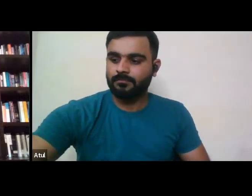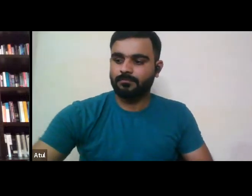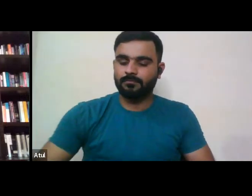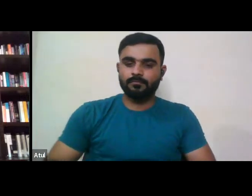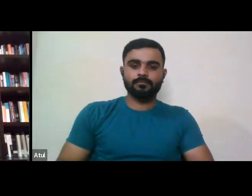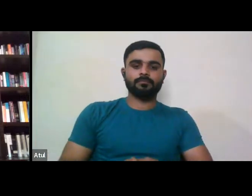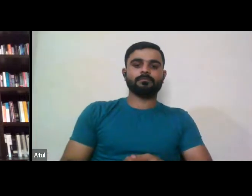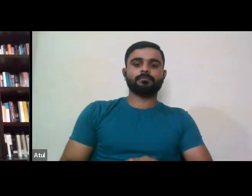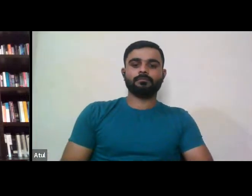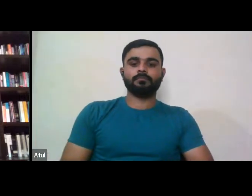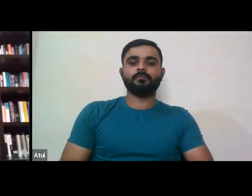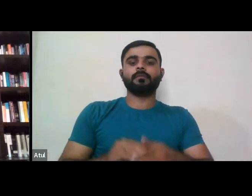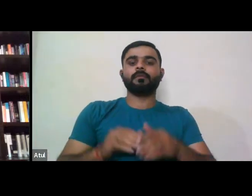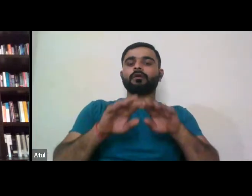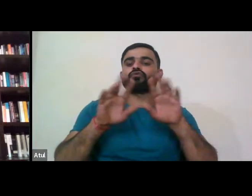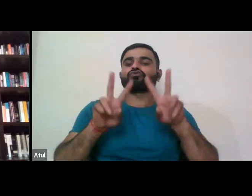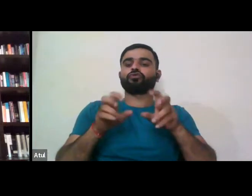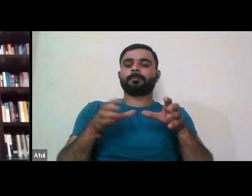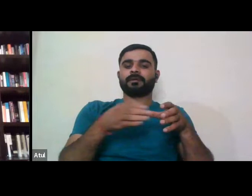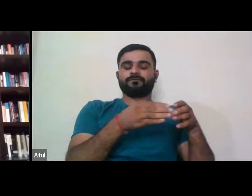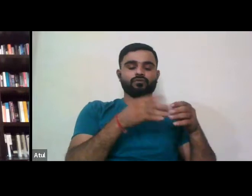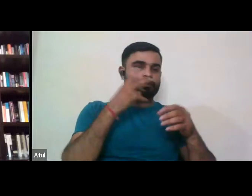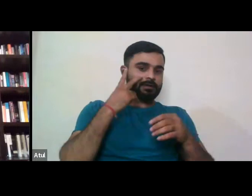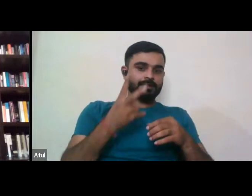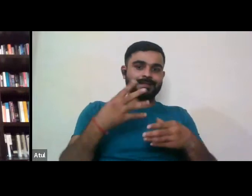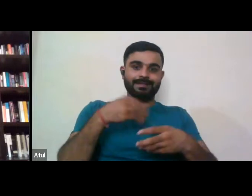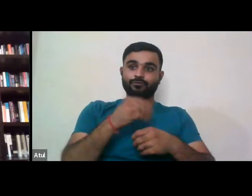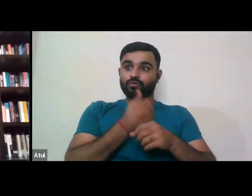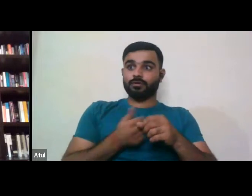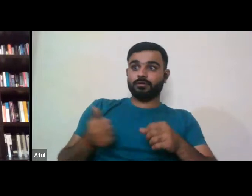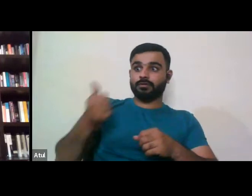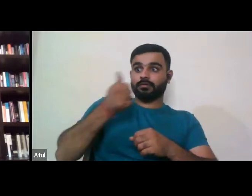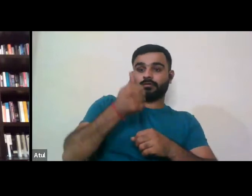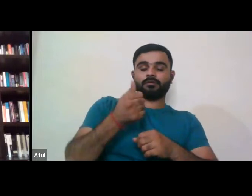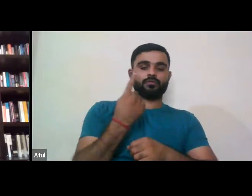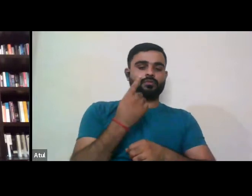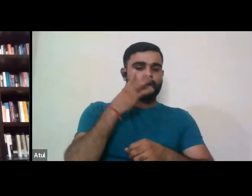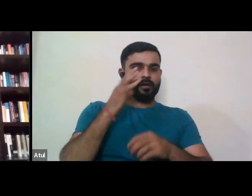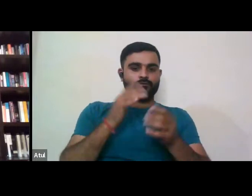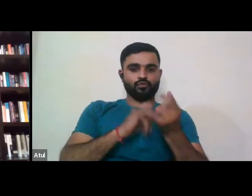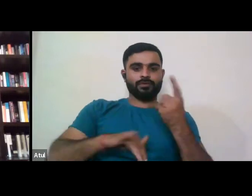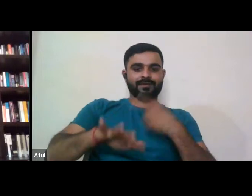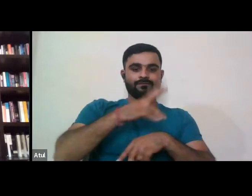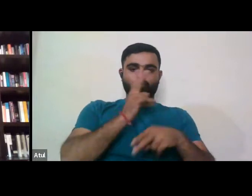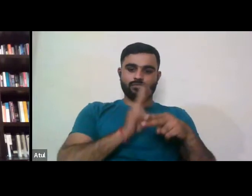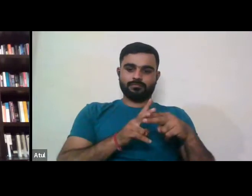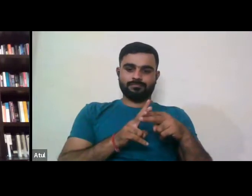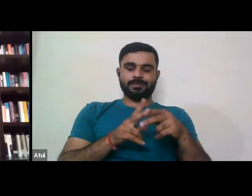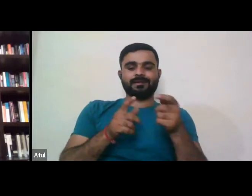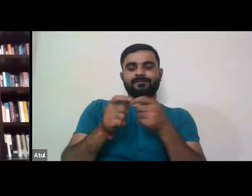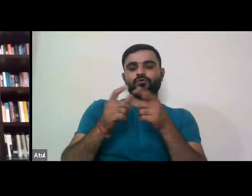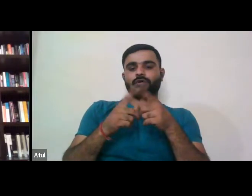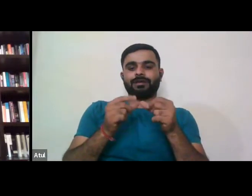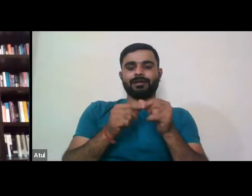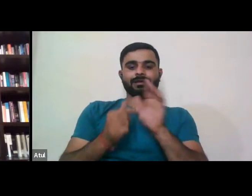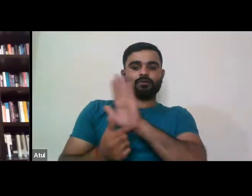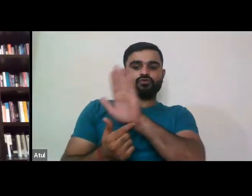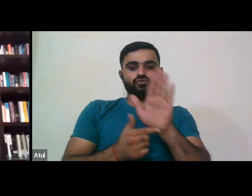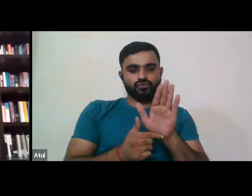judge benches. But you say that seniority is not one of the criteria which is driving. Your data shows